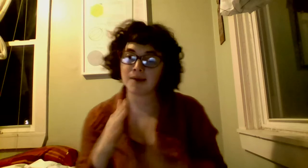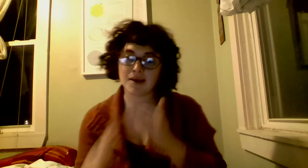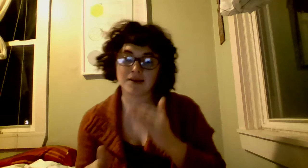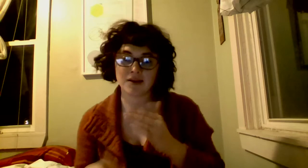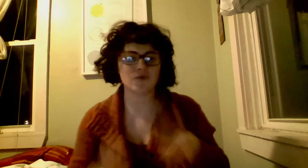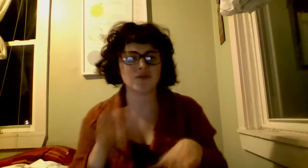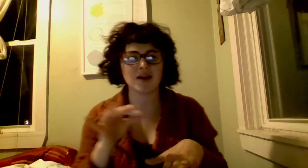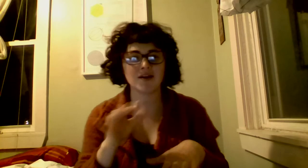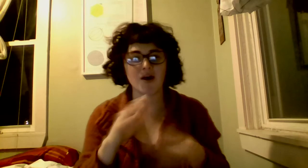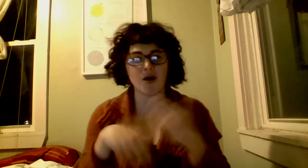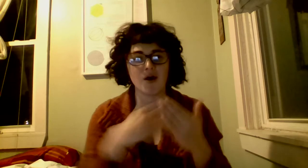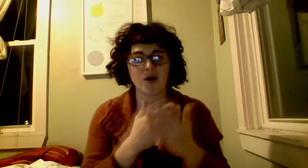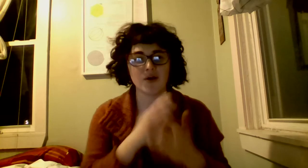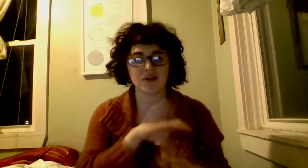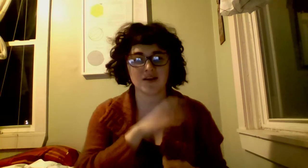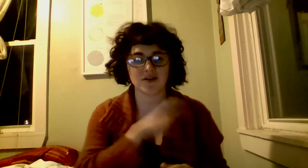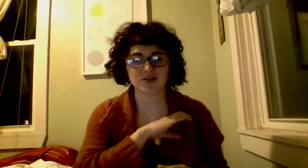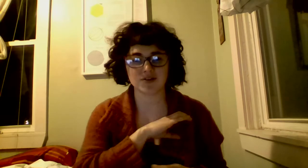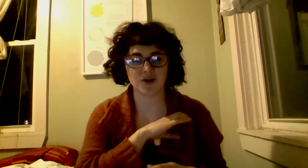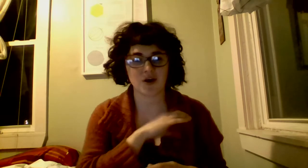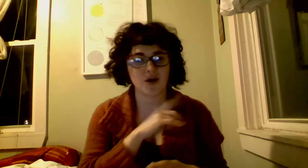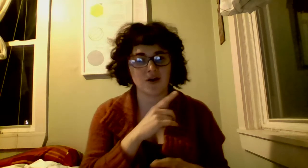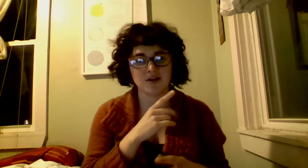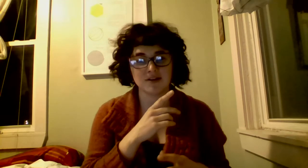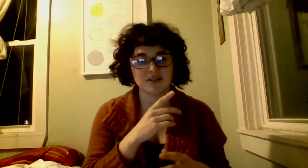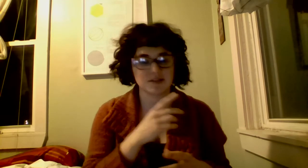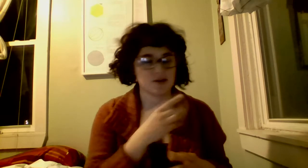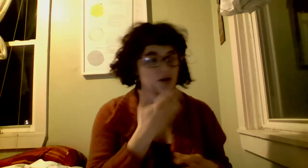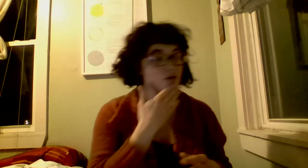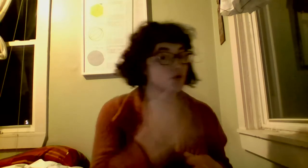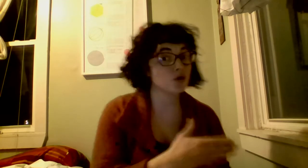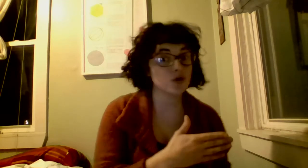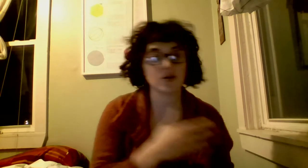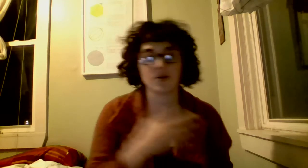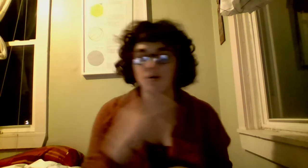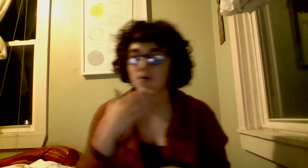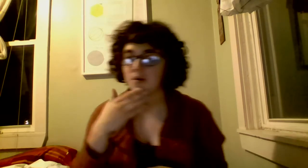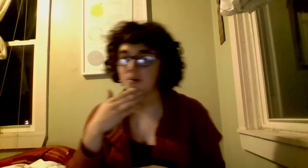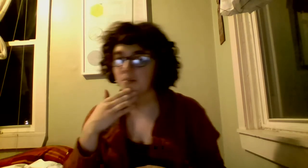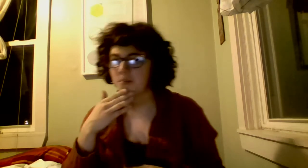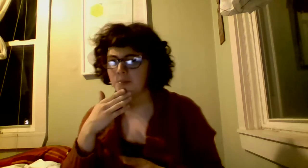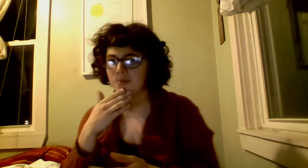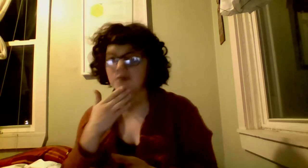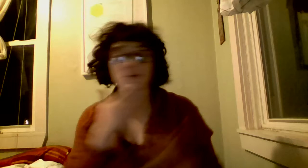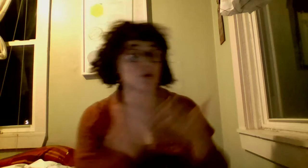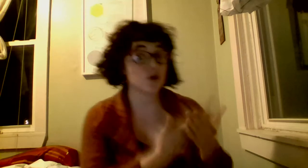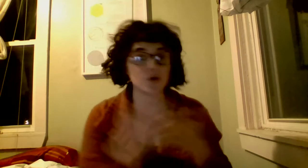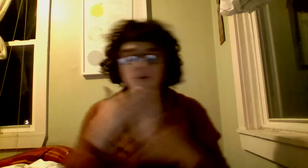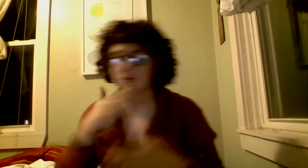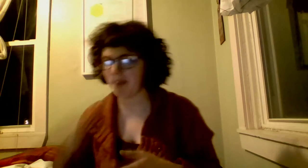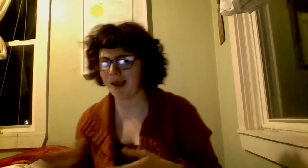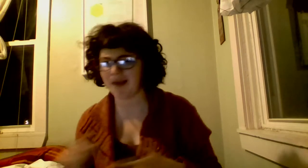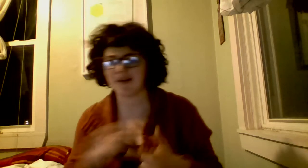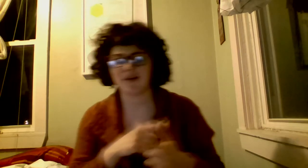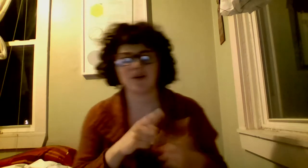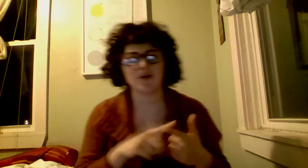stereotypes. You're either young or you're old, you're good or you're bad, you're pretty or you're ugly, you're mean or kind, you know, you're either generous